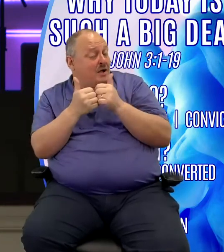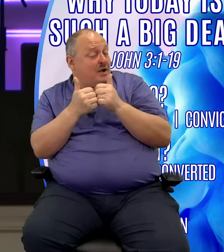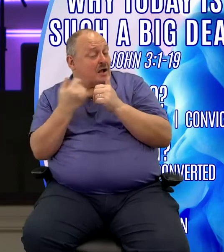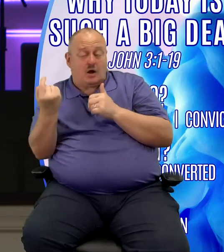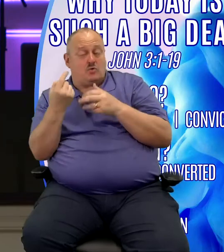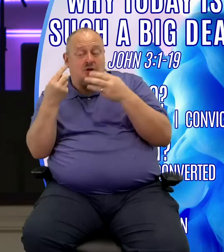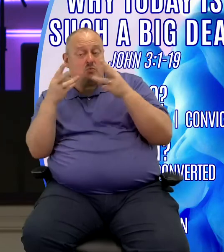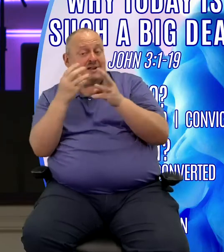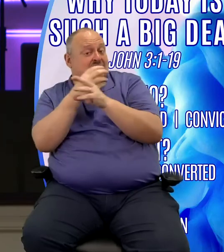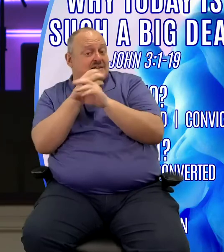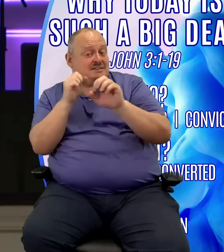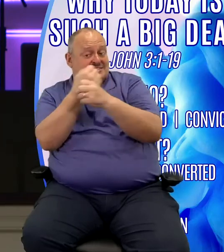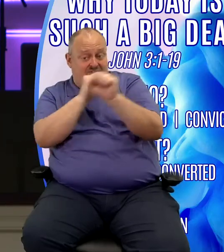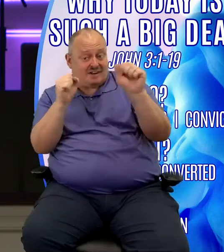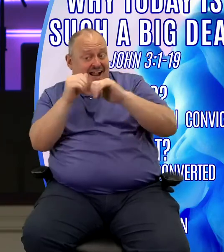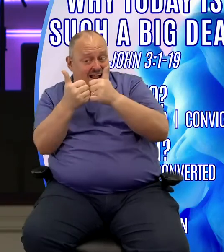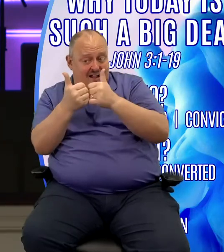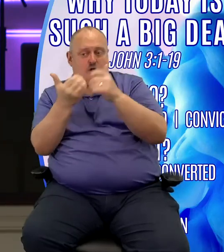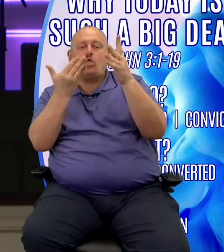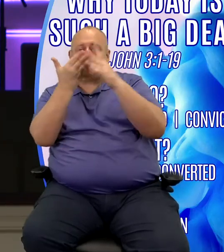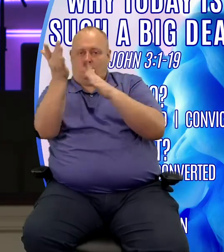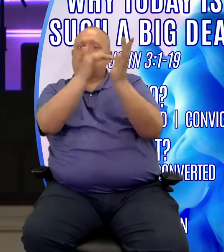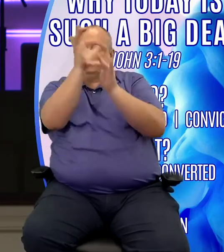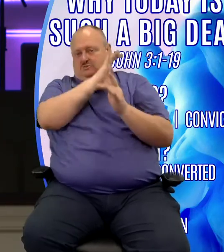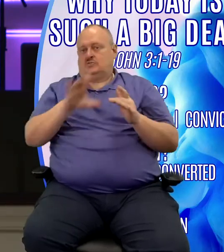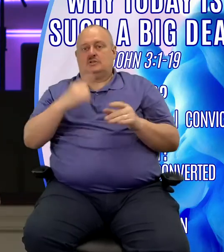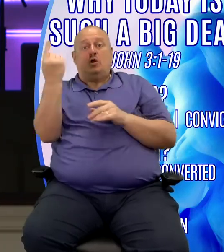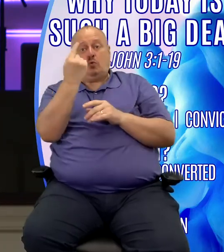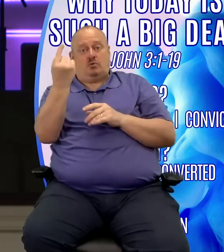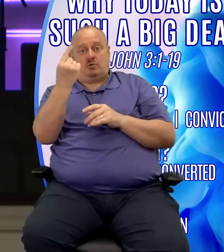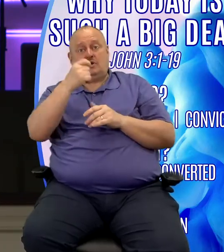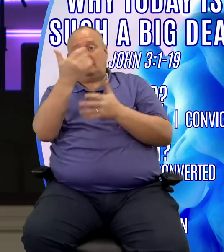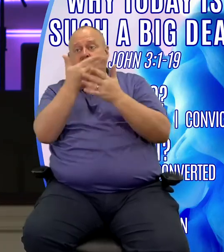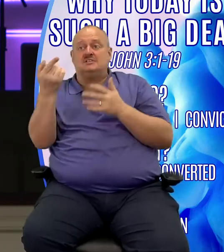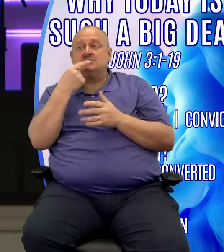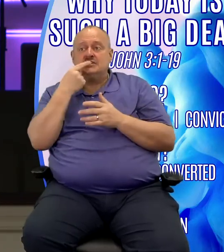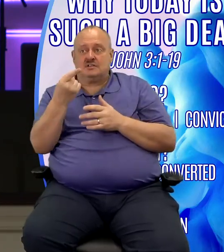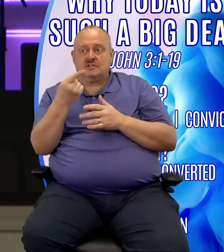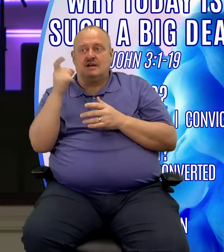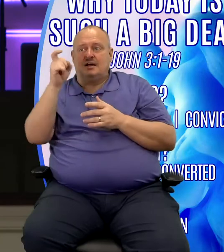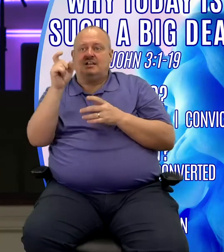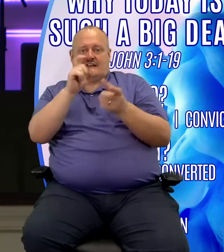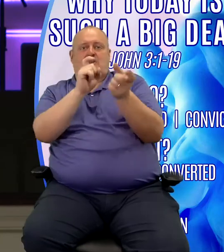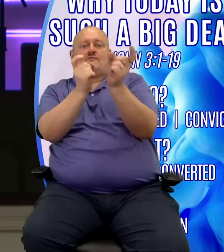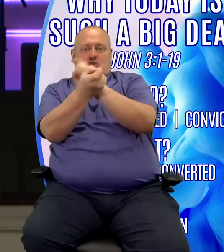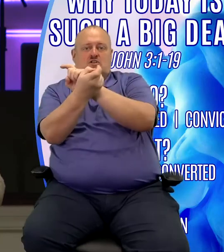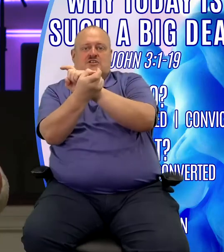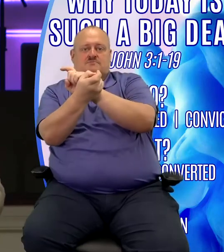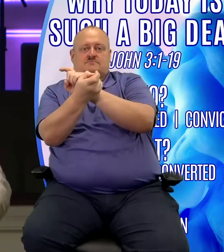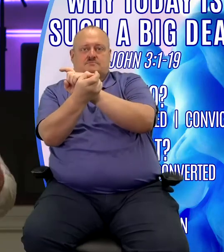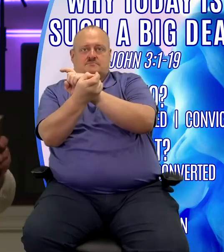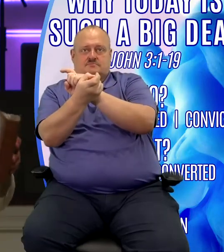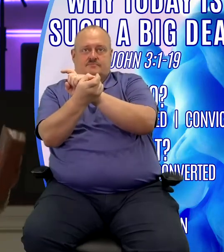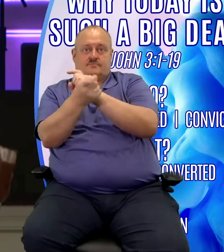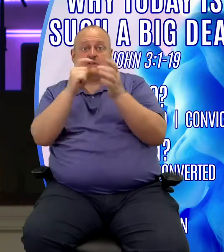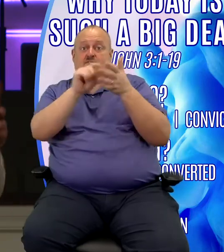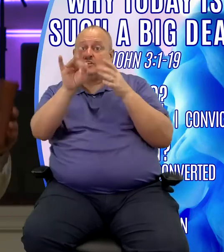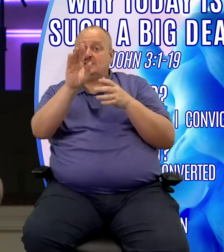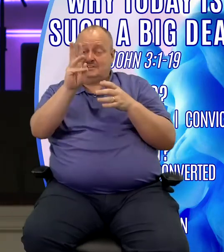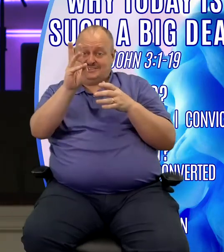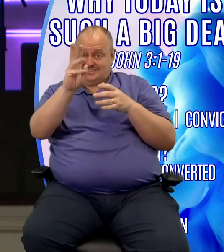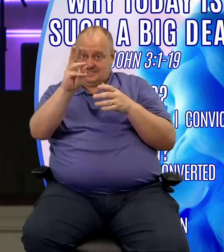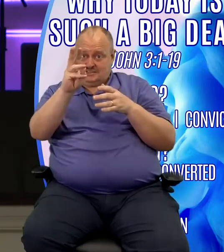of salvation is through Jesus Christ. But the other thing he was saying is he needed to be converted. Now, verse 16, that famous